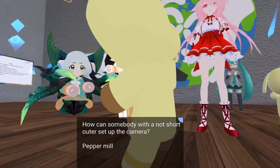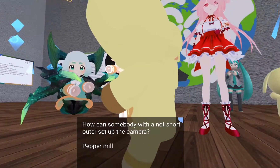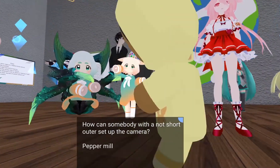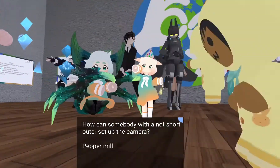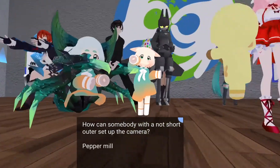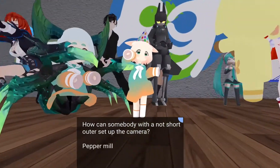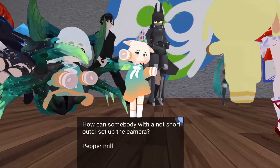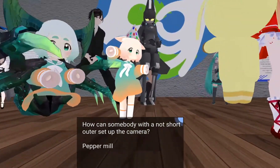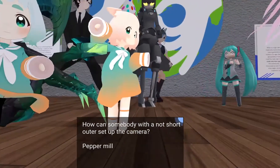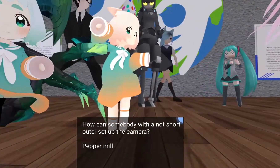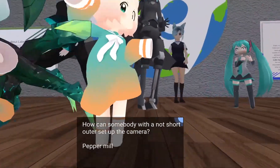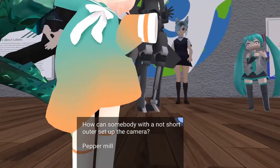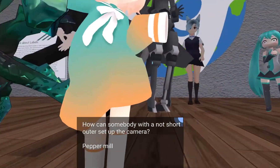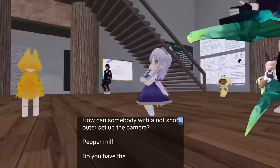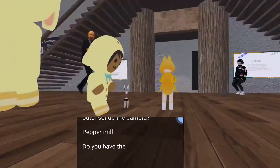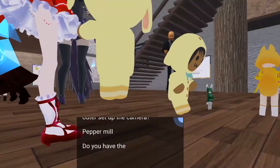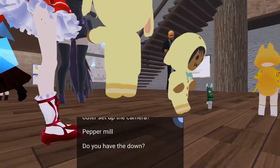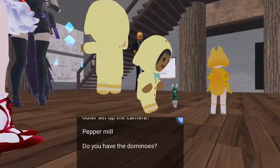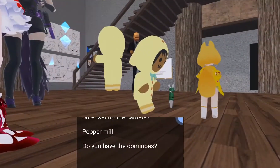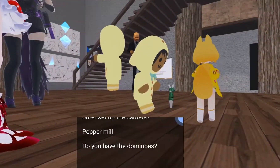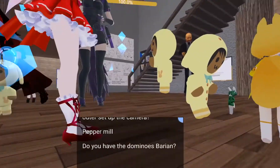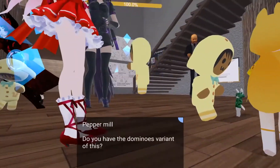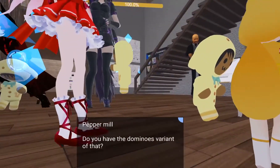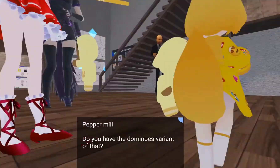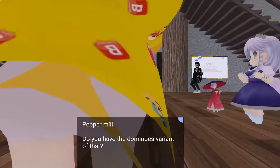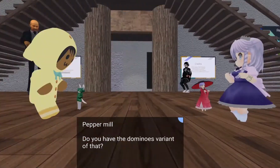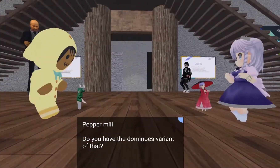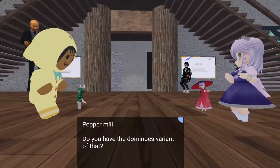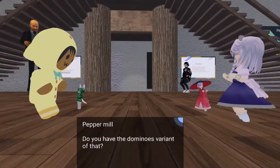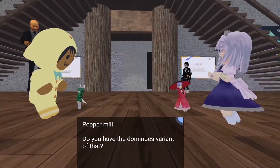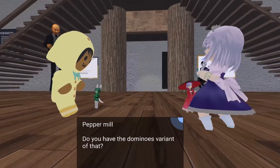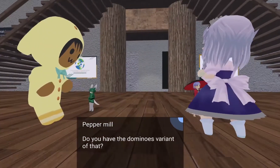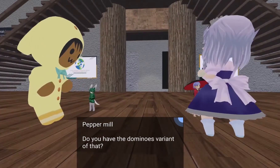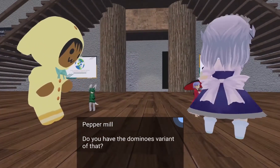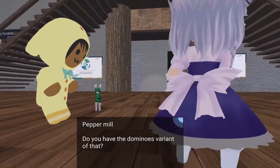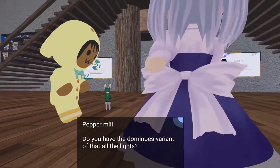Do you have the Domino's variant of that? How do I copy an avatar?